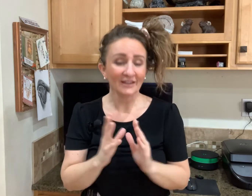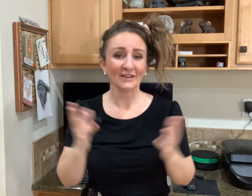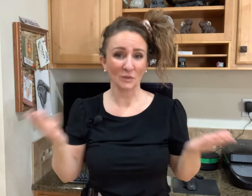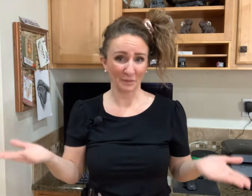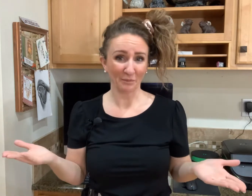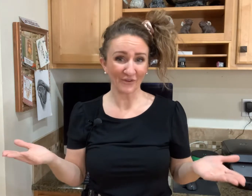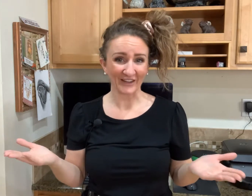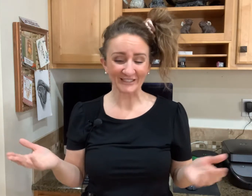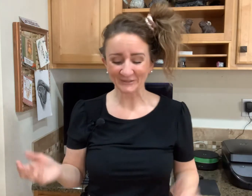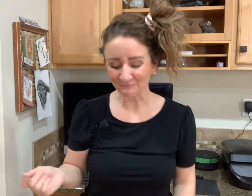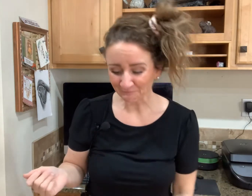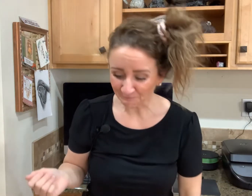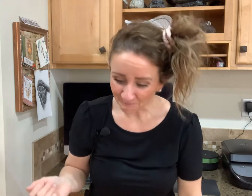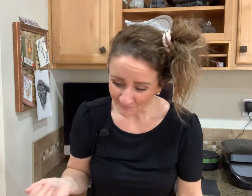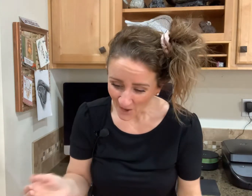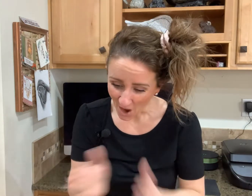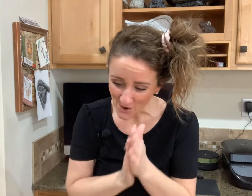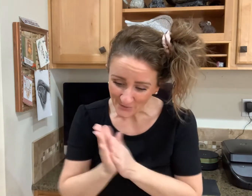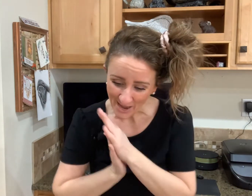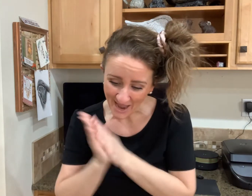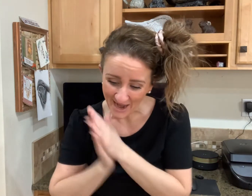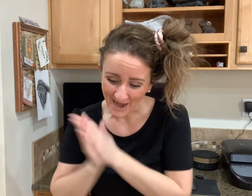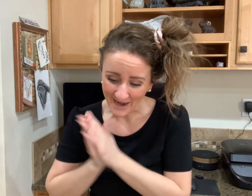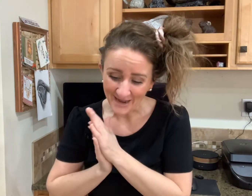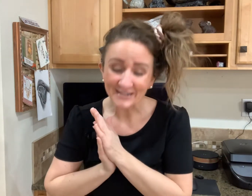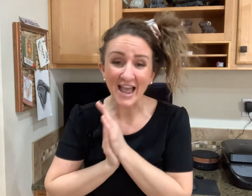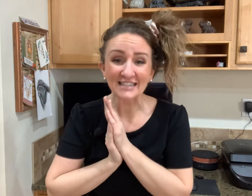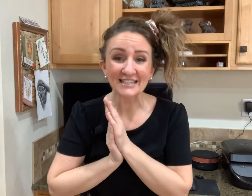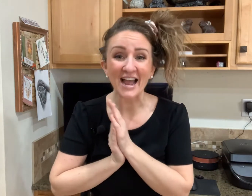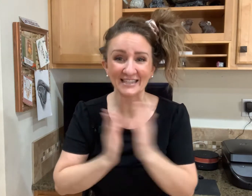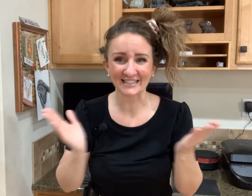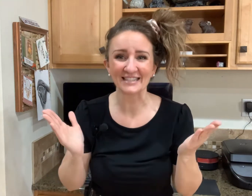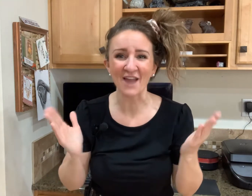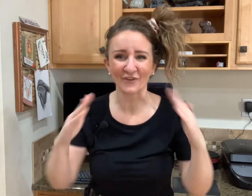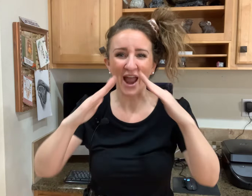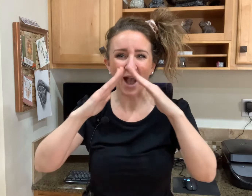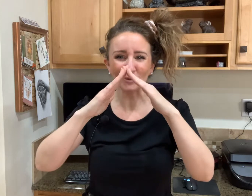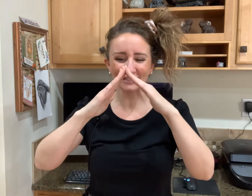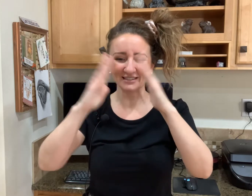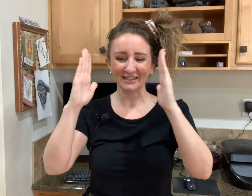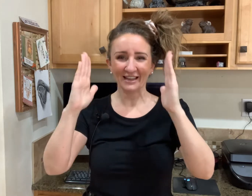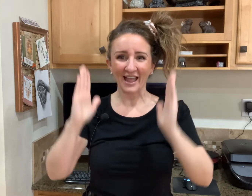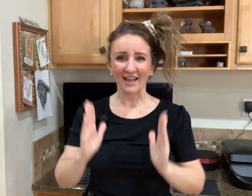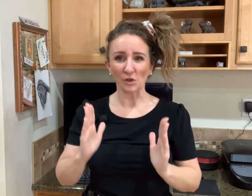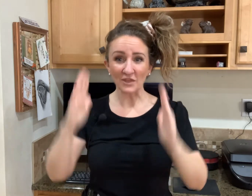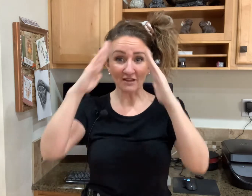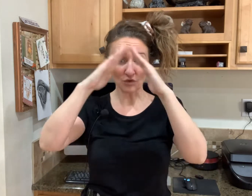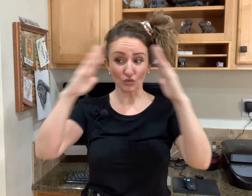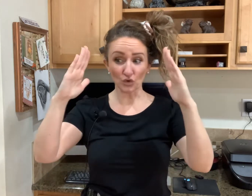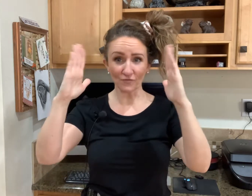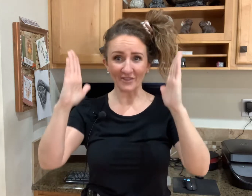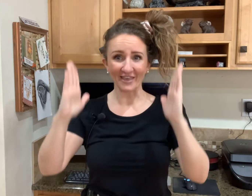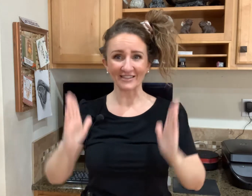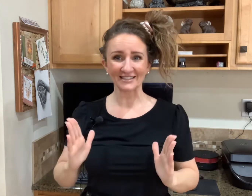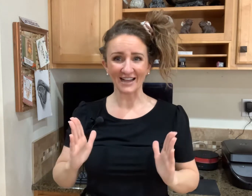would be perfect. Okay, next sign is the sign for house. So think of the roof and then the